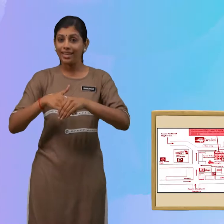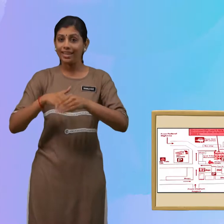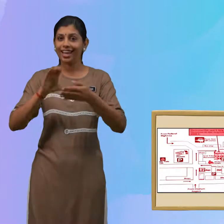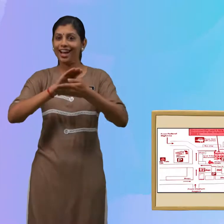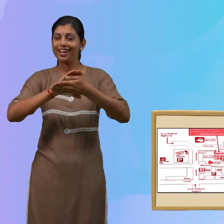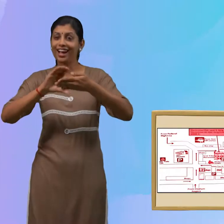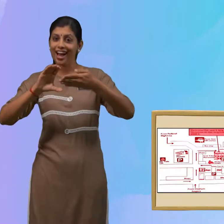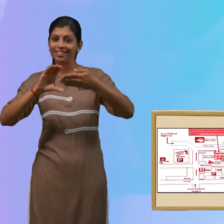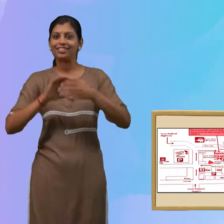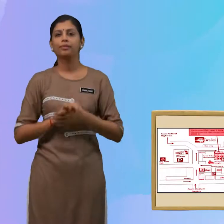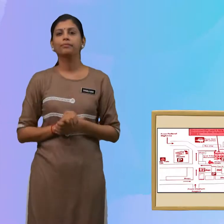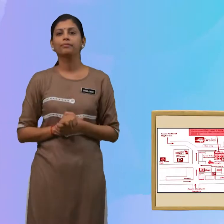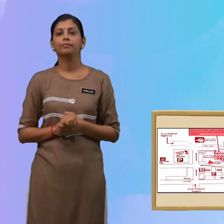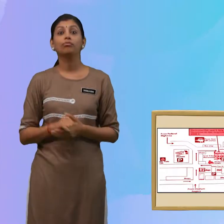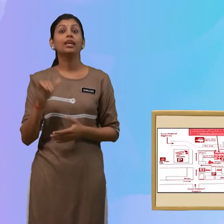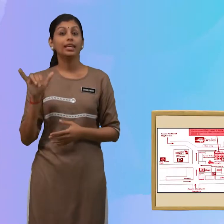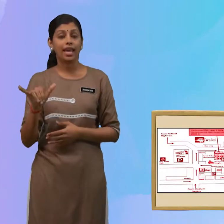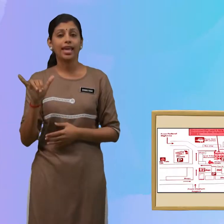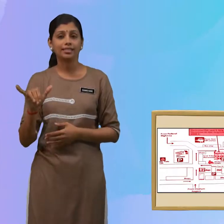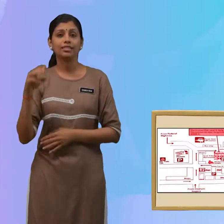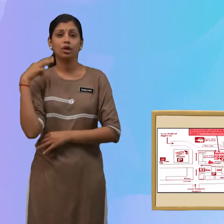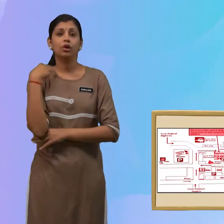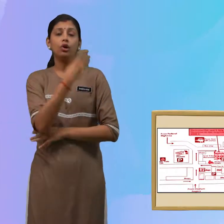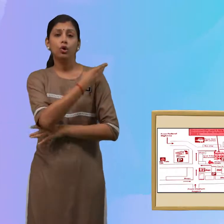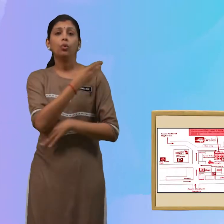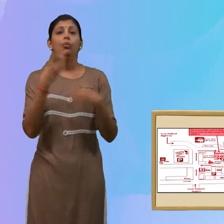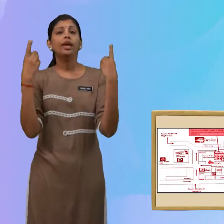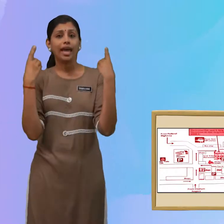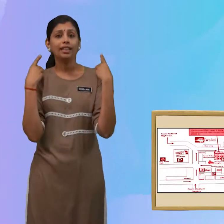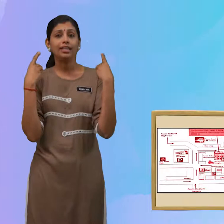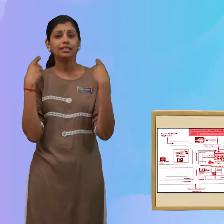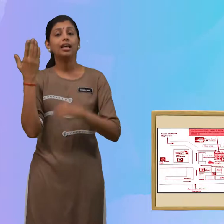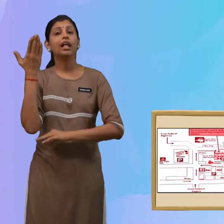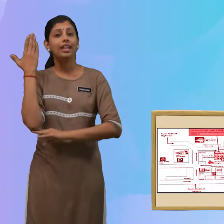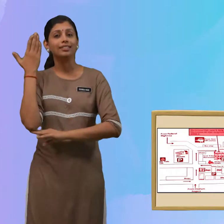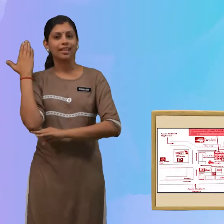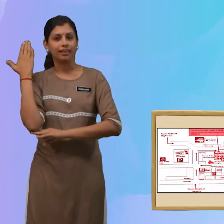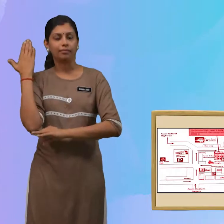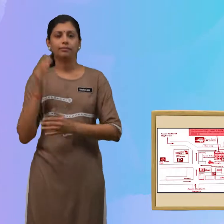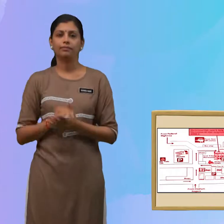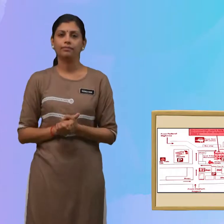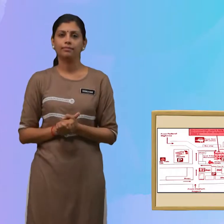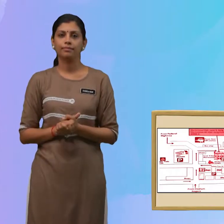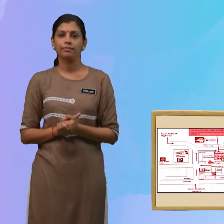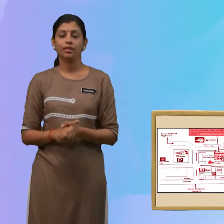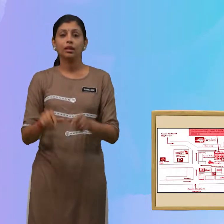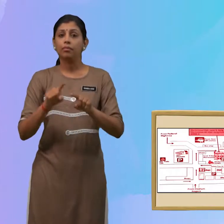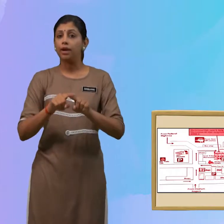wedding card. Yes, we had this last time.